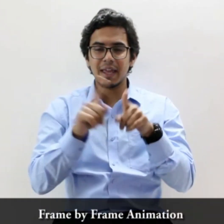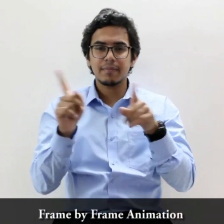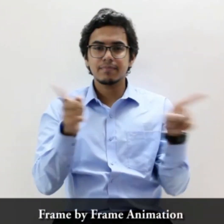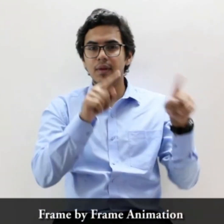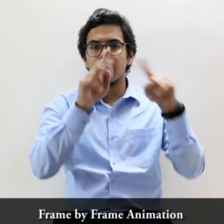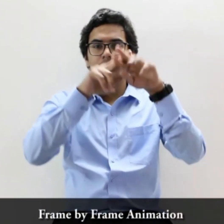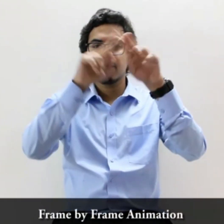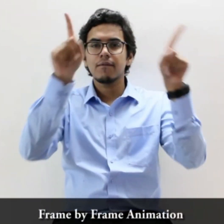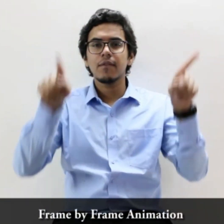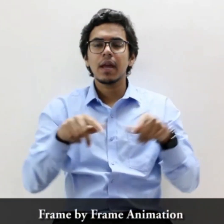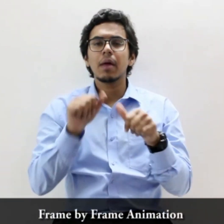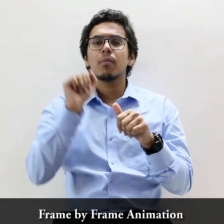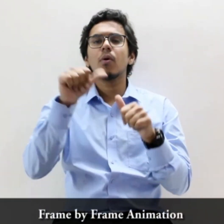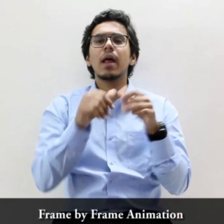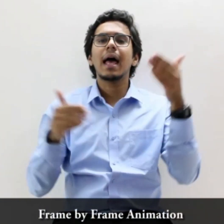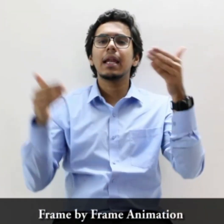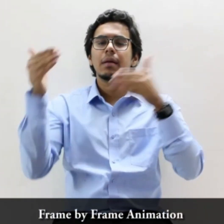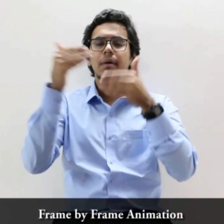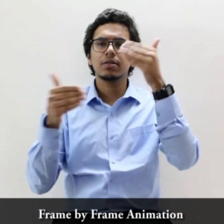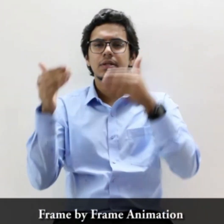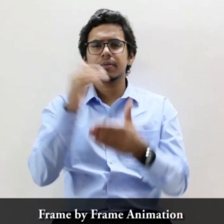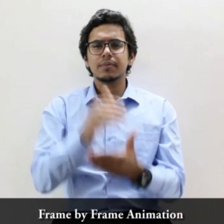Frame by frame animation.